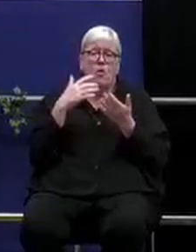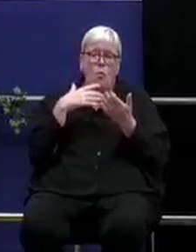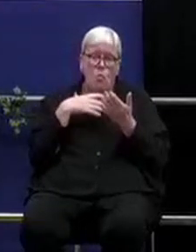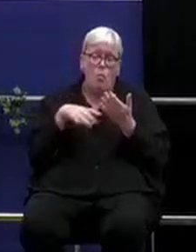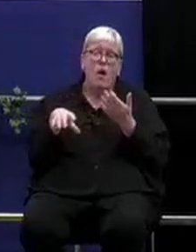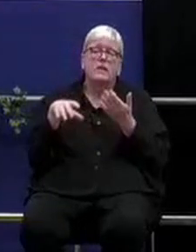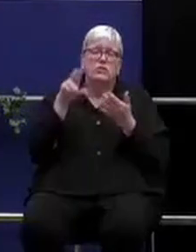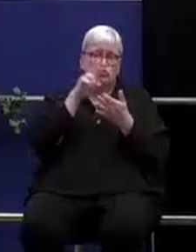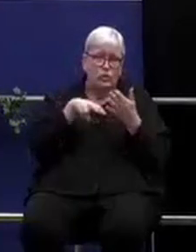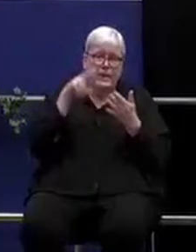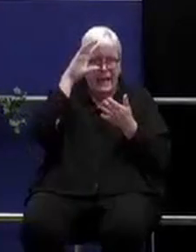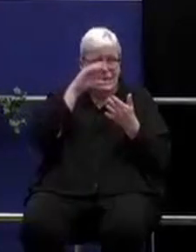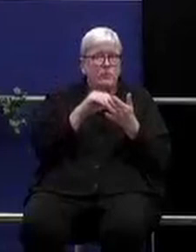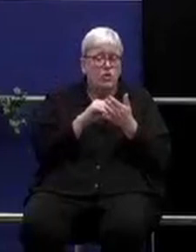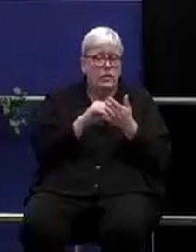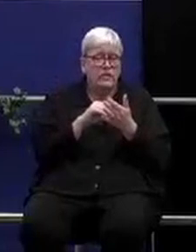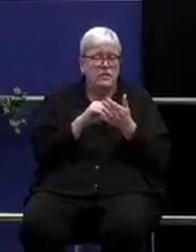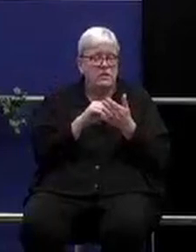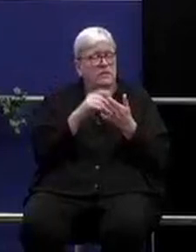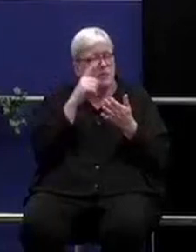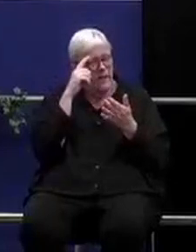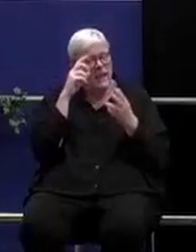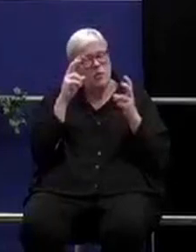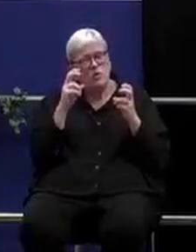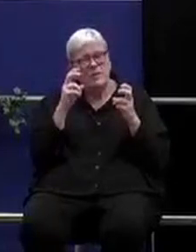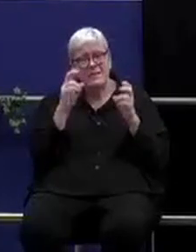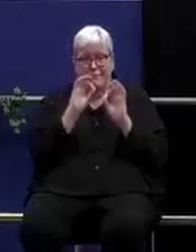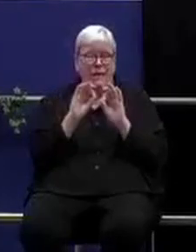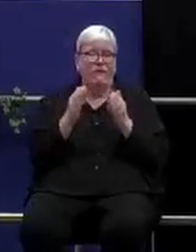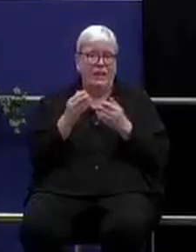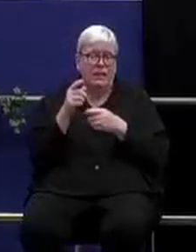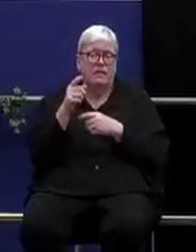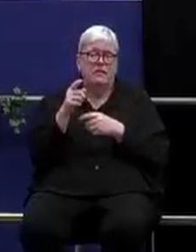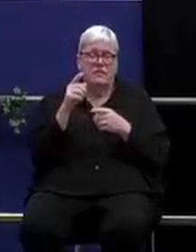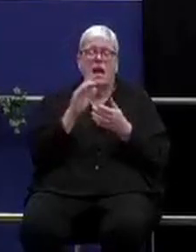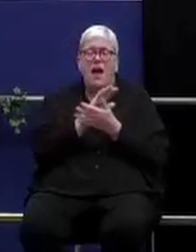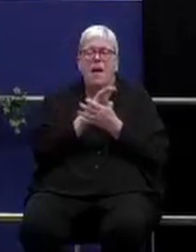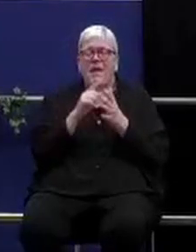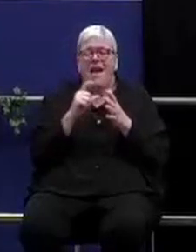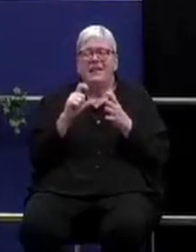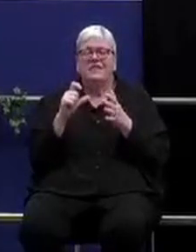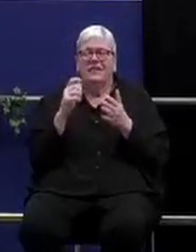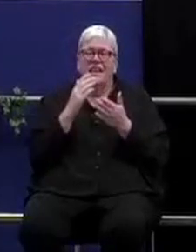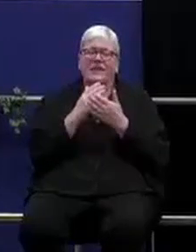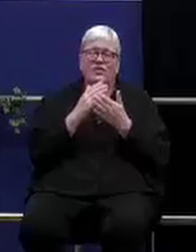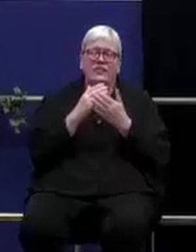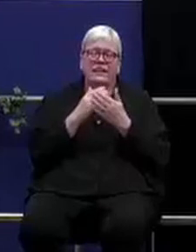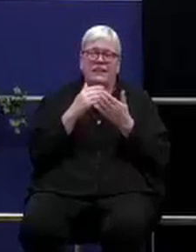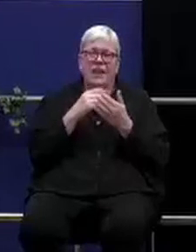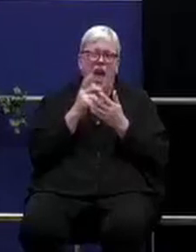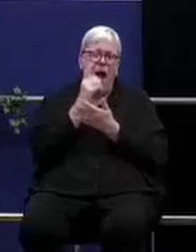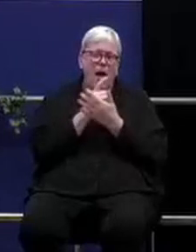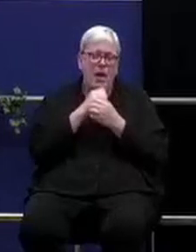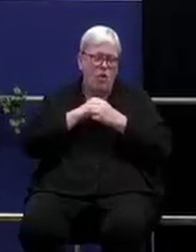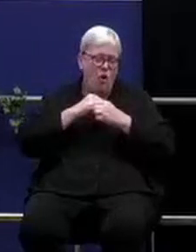reading experience. I think the quotation, or the lack of quotations, is a happy accident. Mm-hmm. That adds to the claustrophobia. All